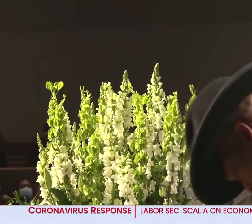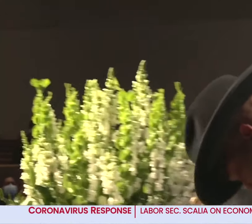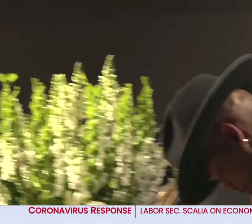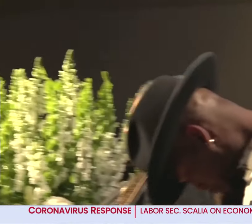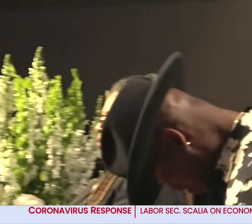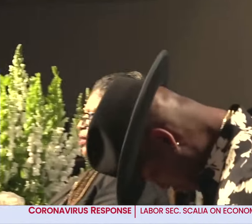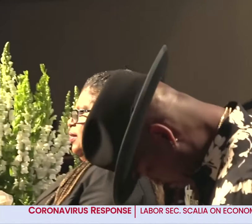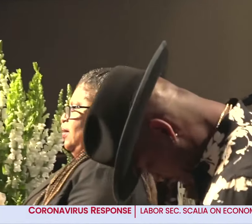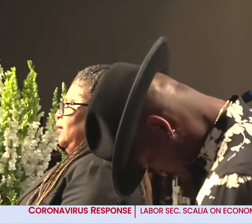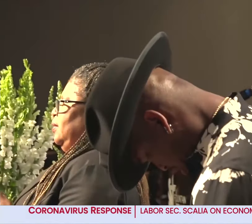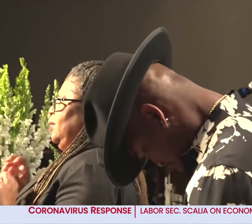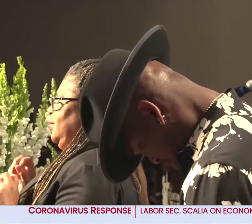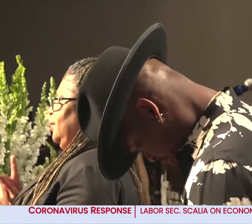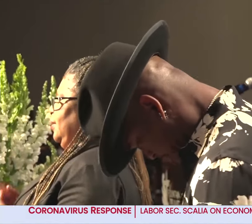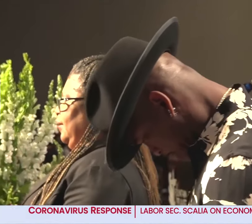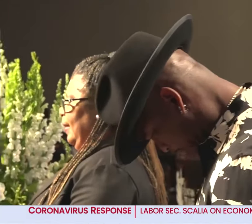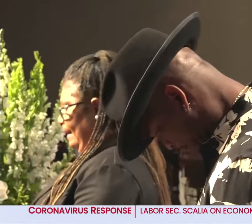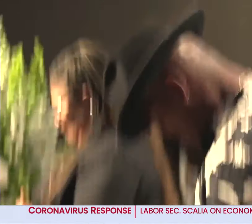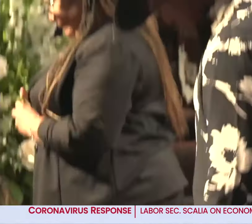right.